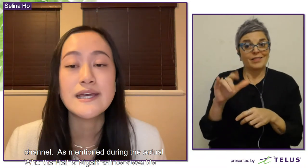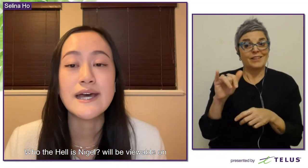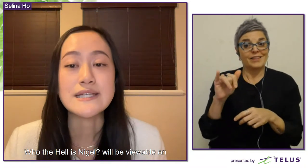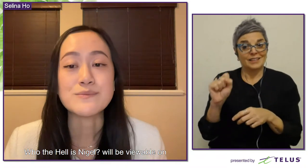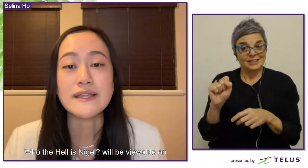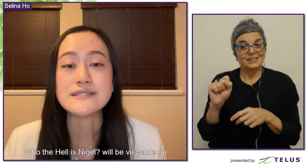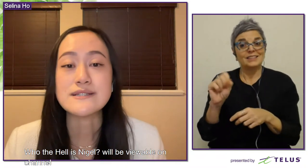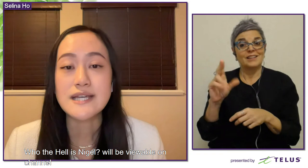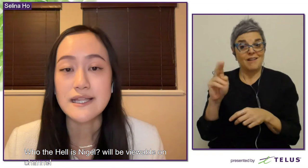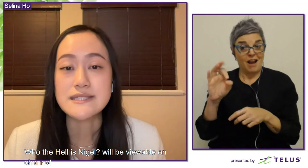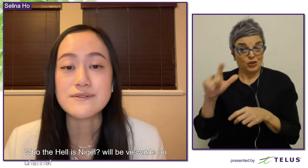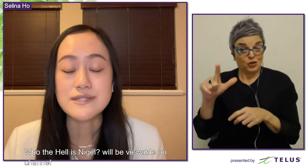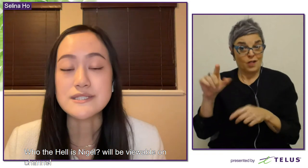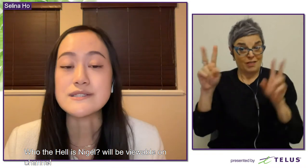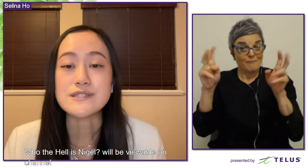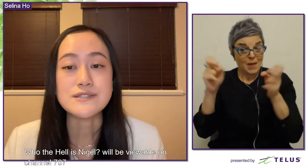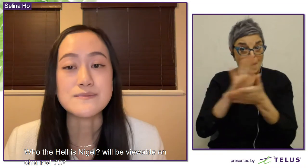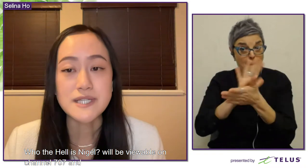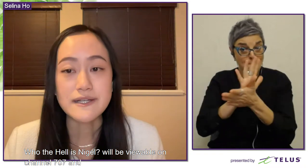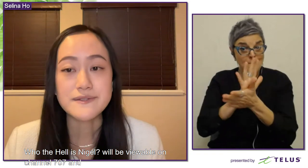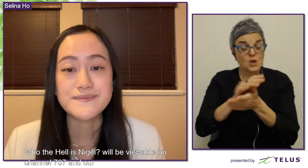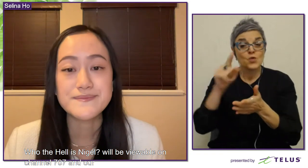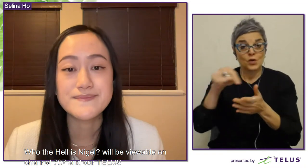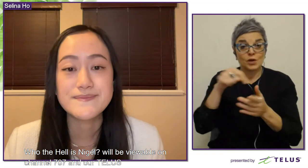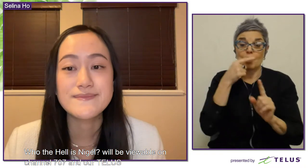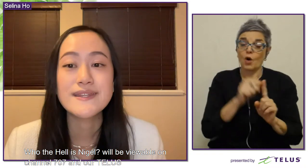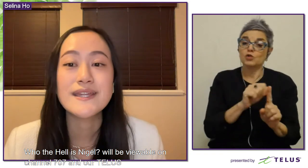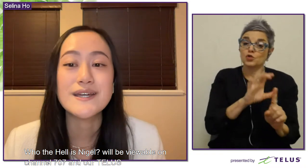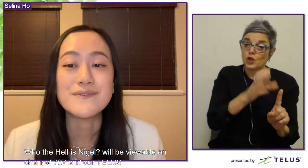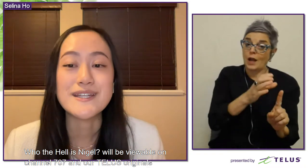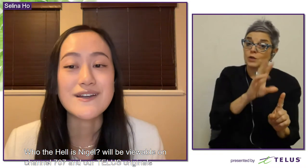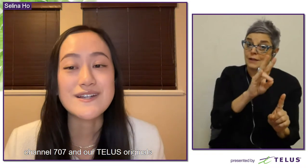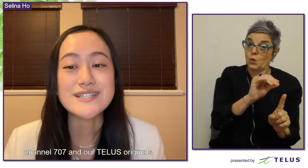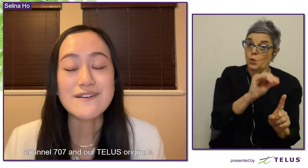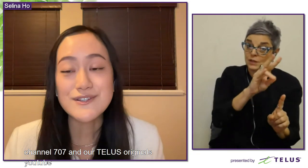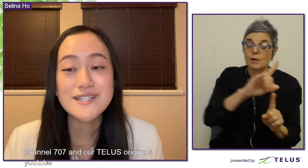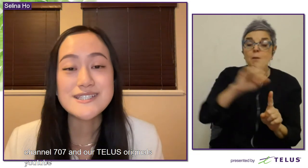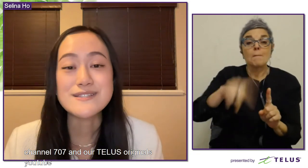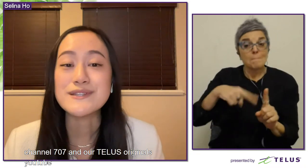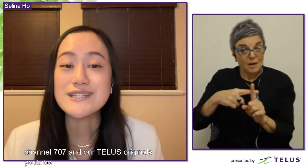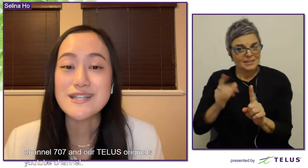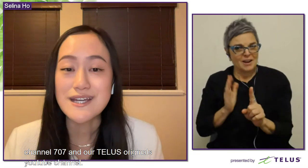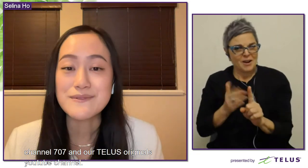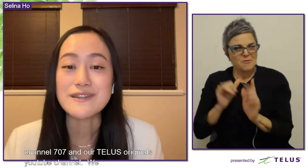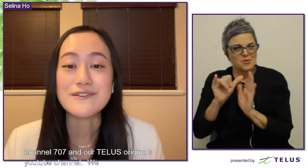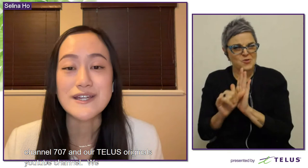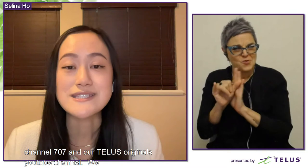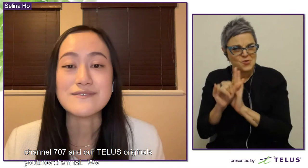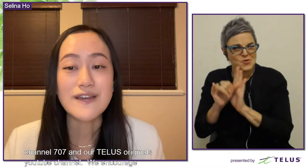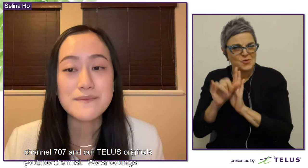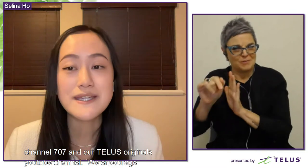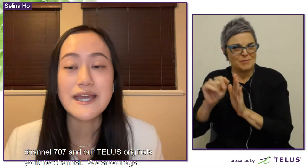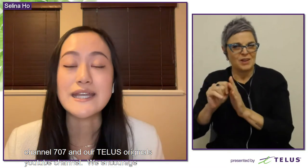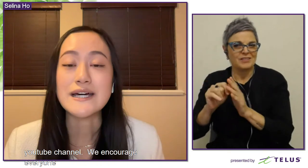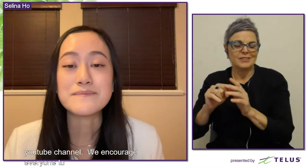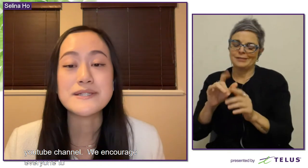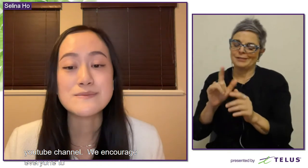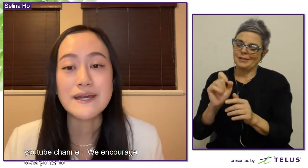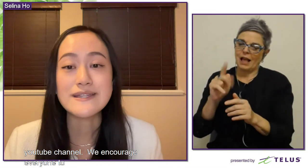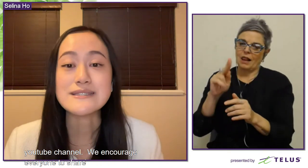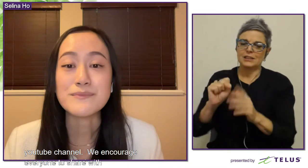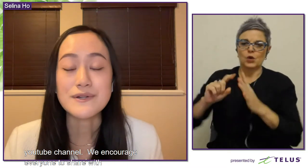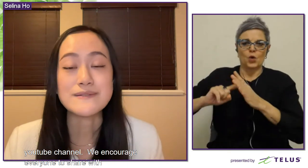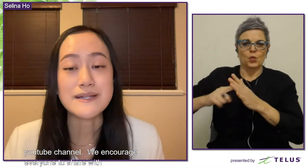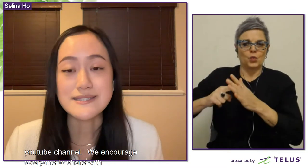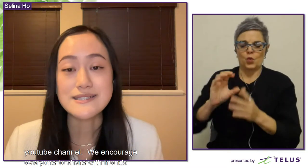707, as well as our TELUS Originals YouTube channel. We encourage everyone to please share it with your friends and family and help